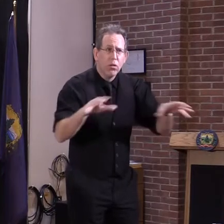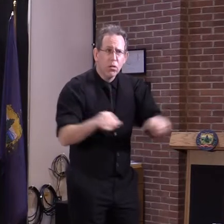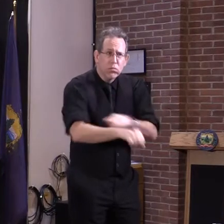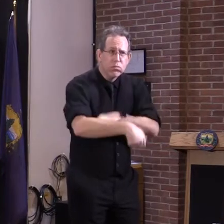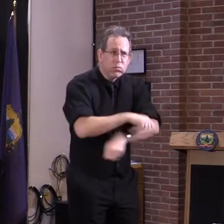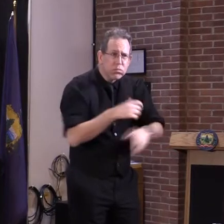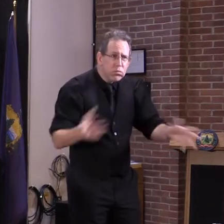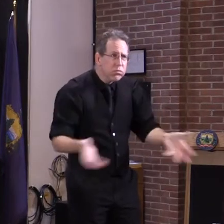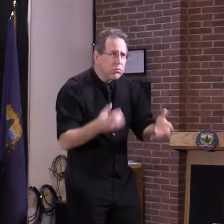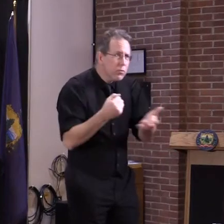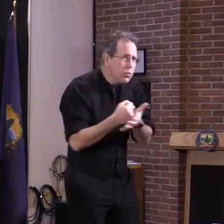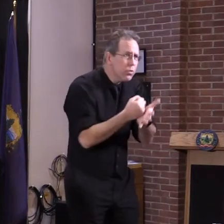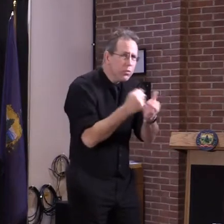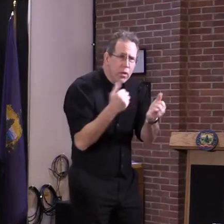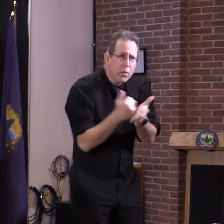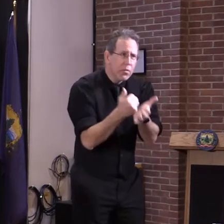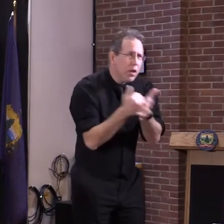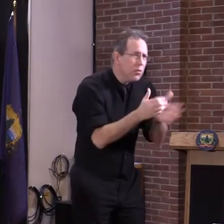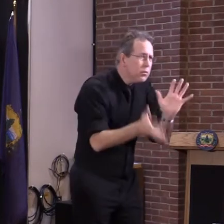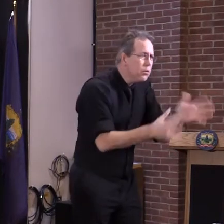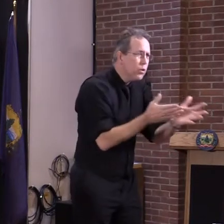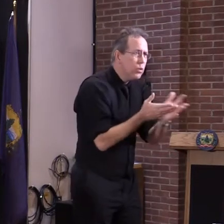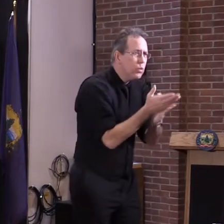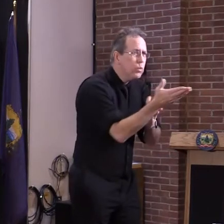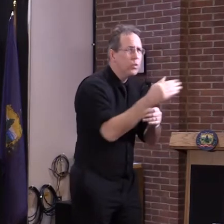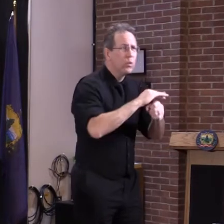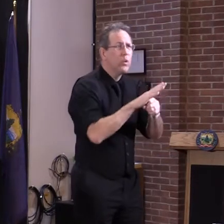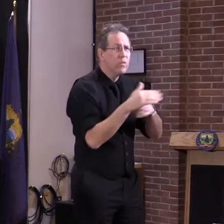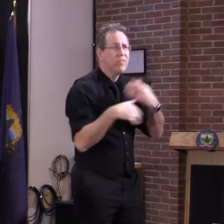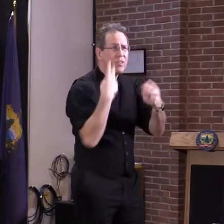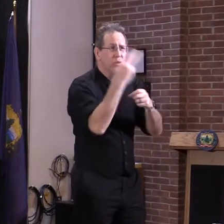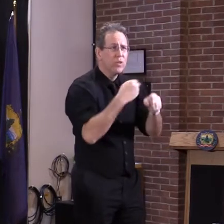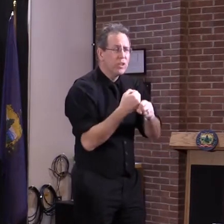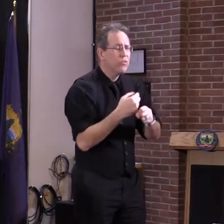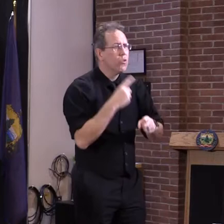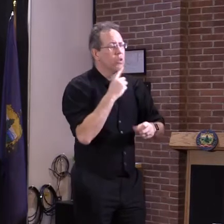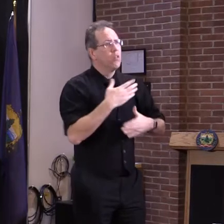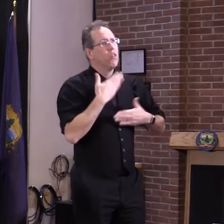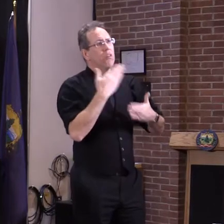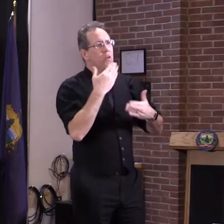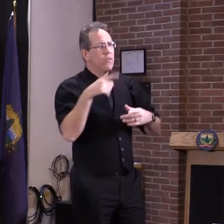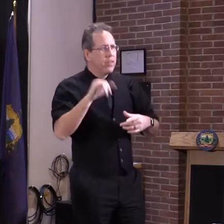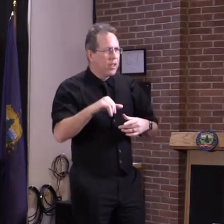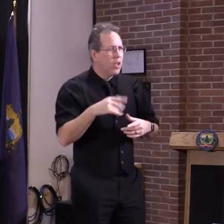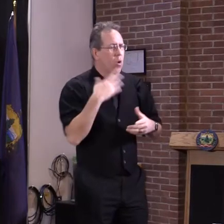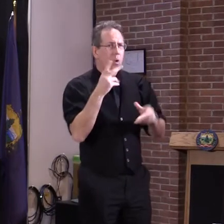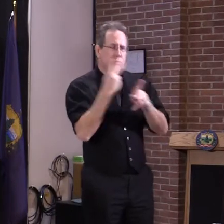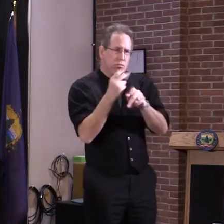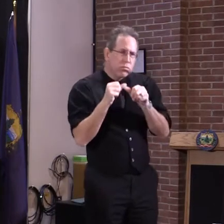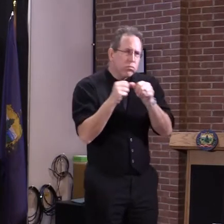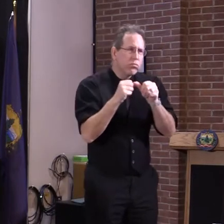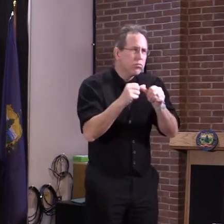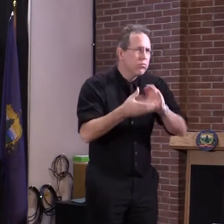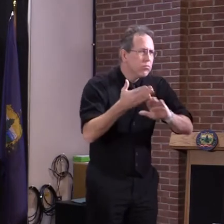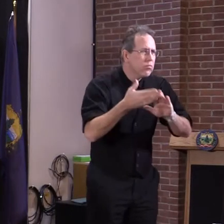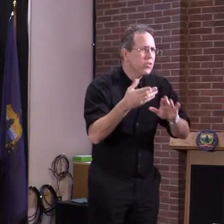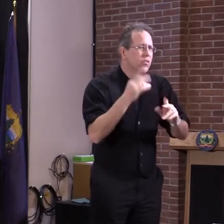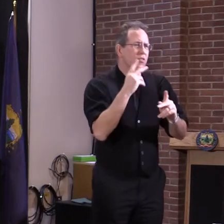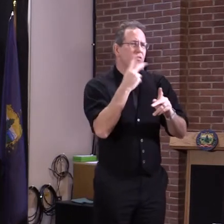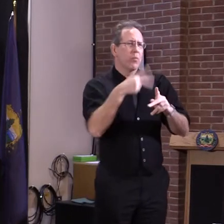far longer than any of us would have hoped. But they've done so to help Vermonters in need, and I greatly appreciate